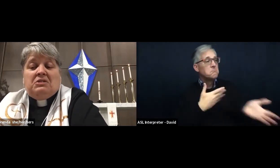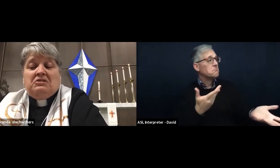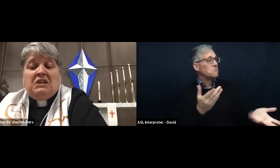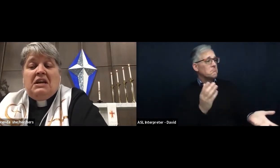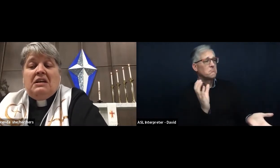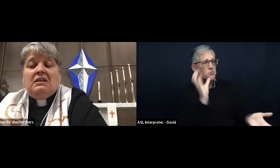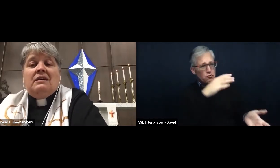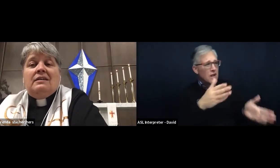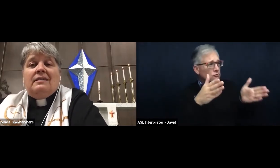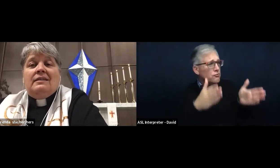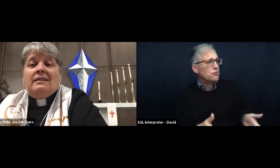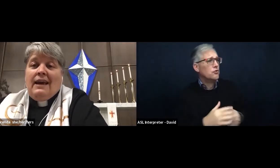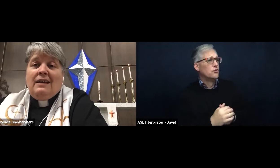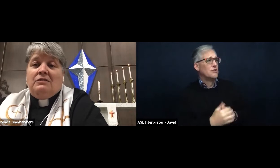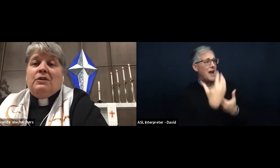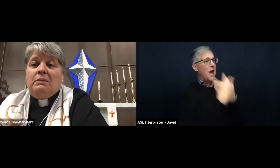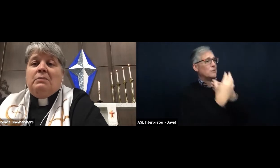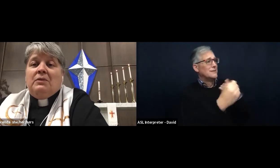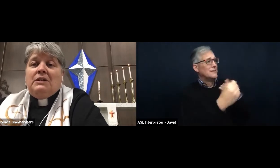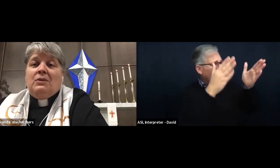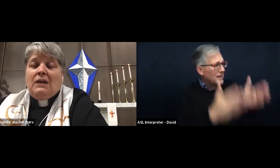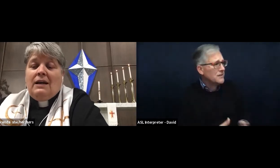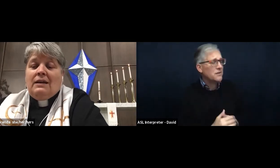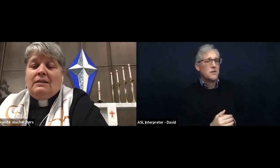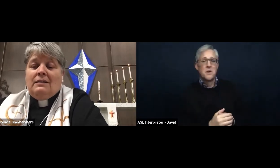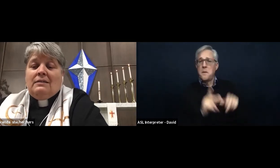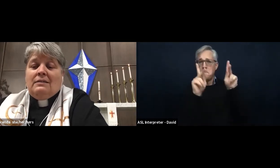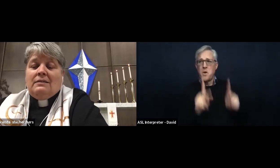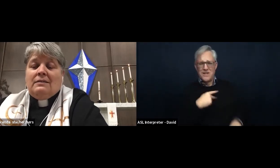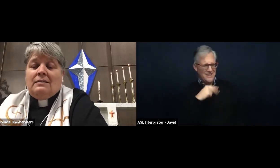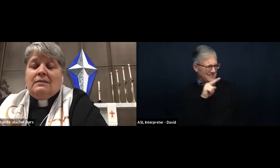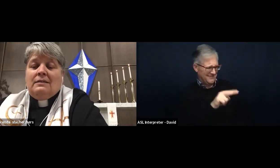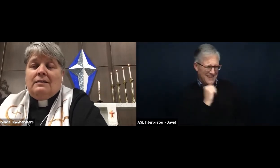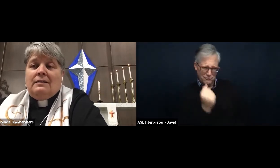don't understand, and for the people we don't like.